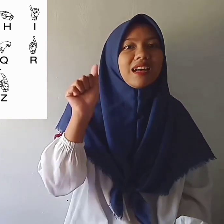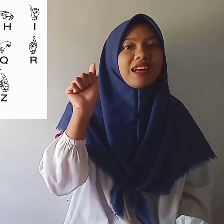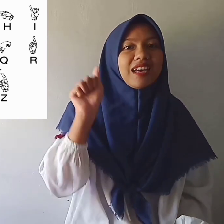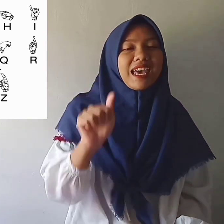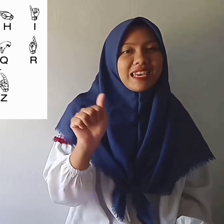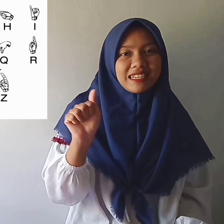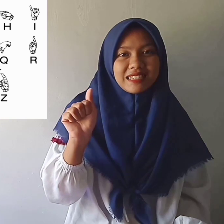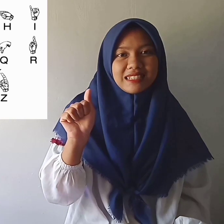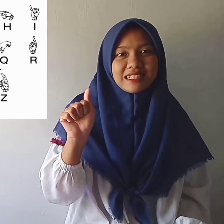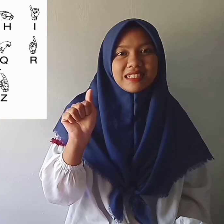A,